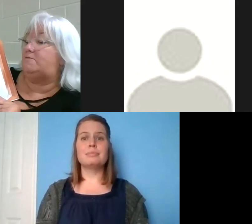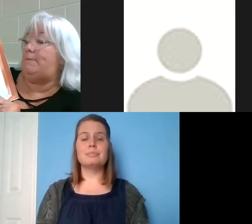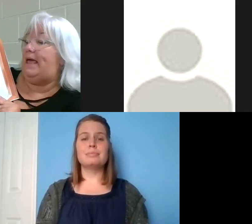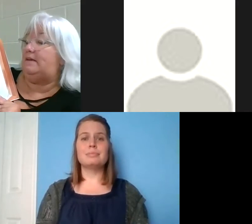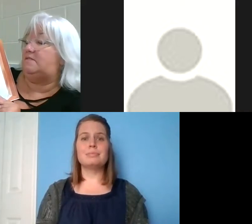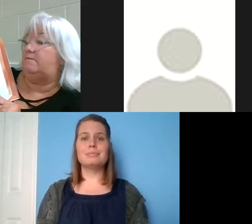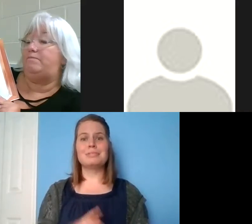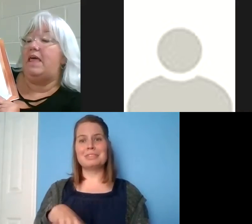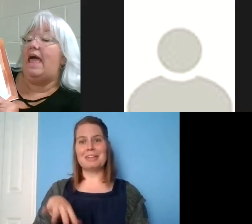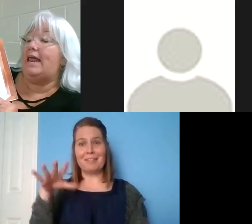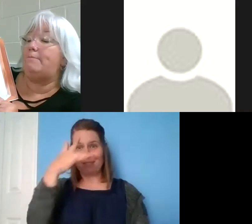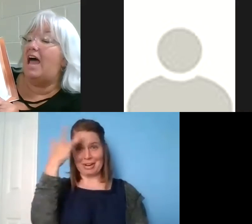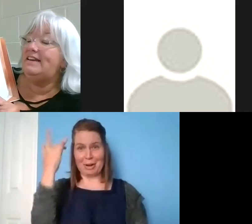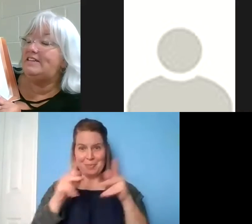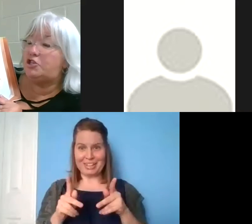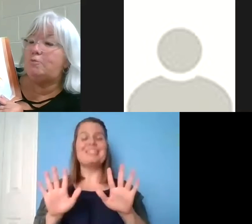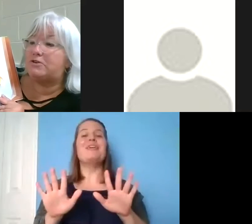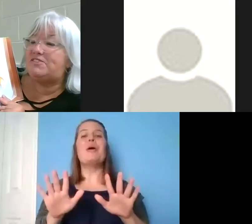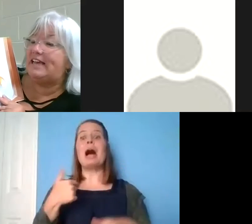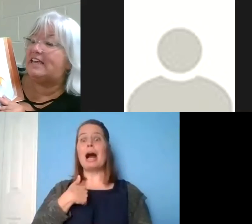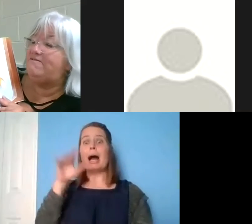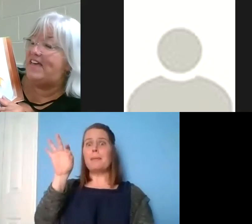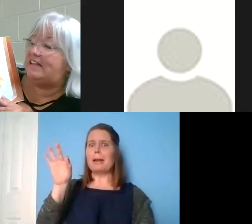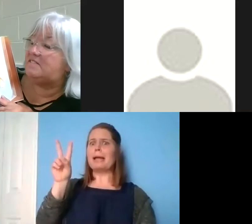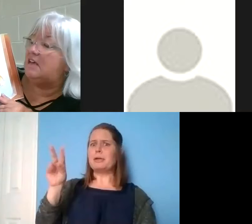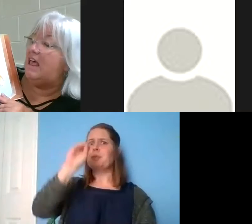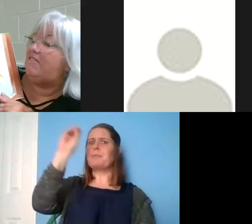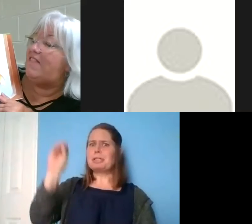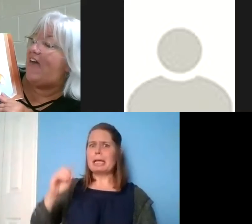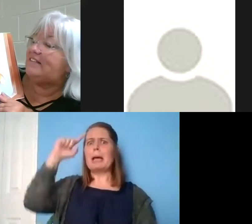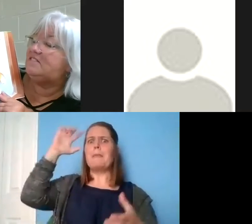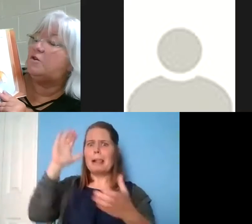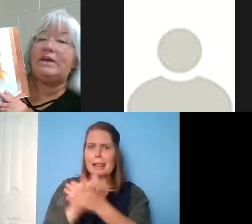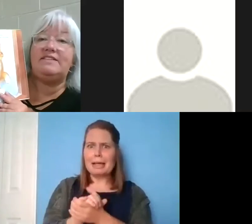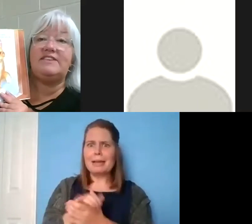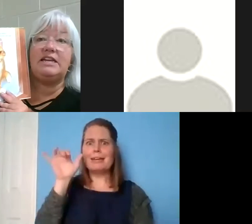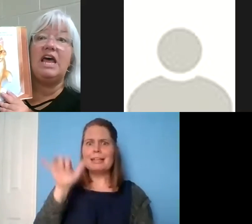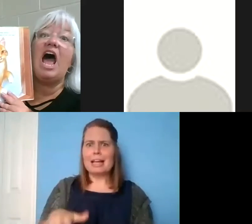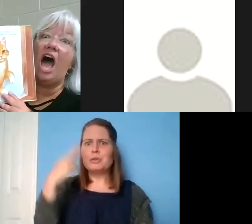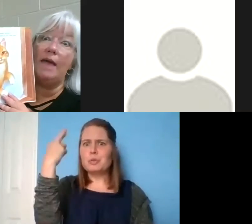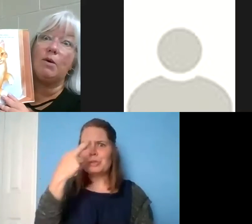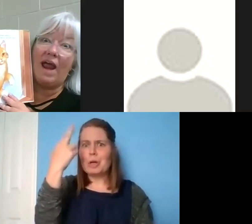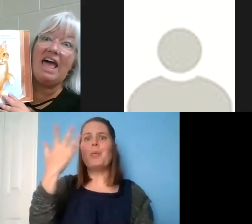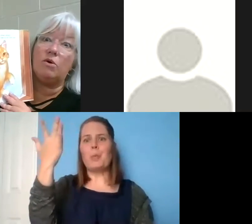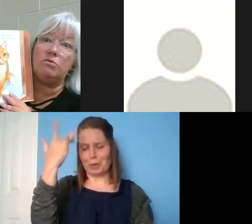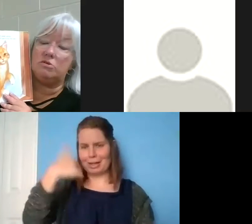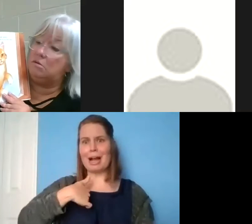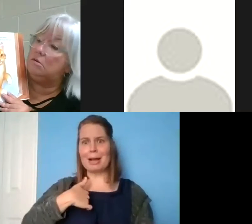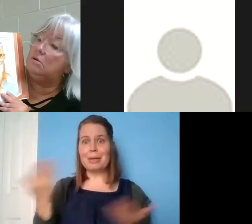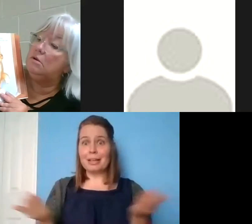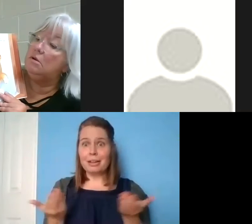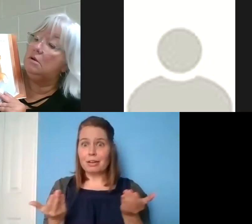I lost my place, and I'm 92% convinced that that's the reason I'm